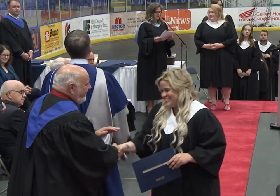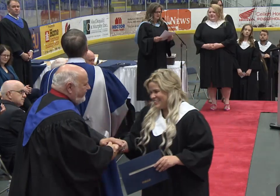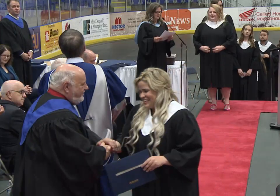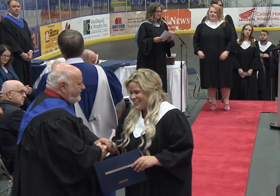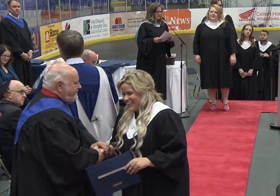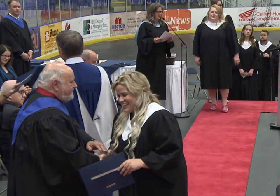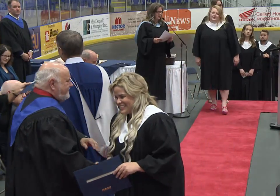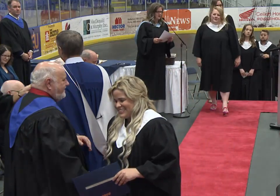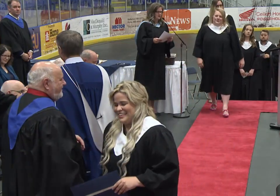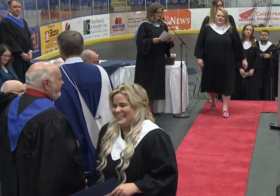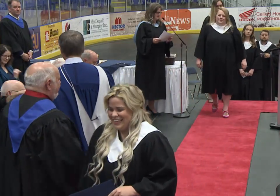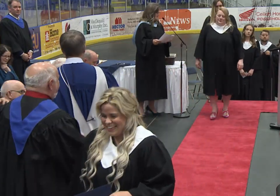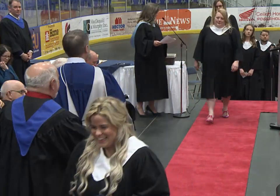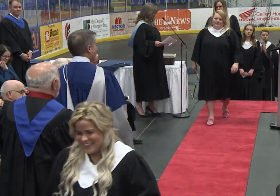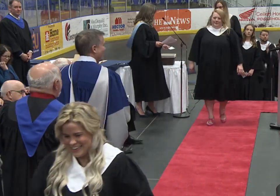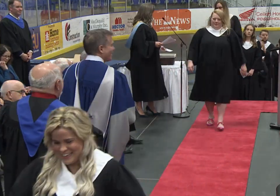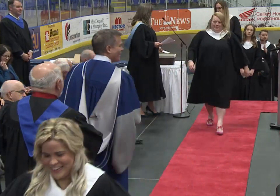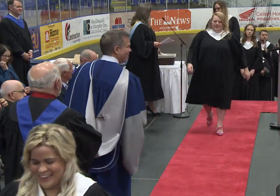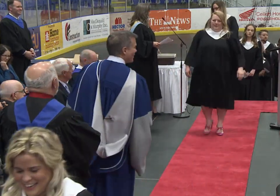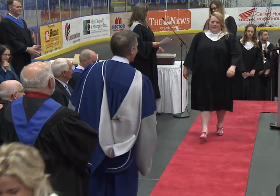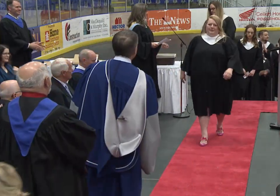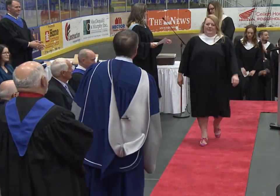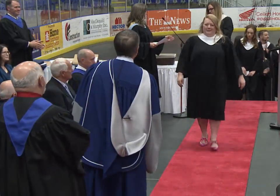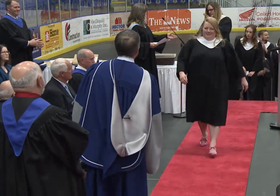Paula McDonald with honors.